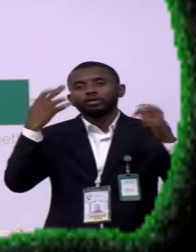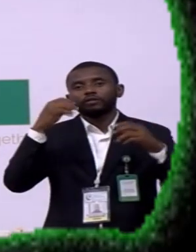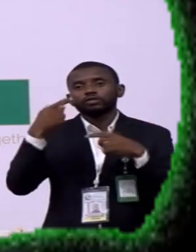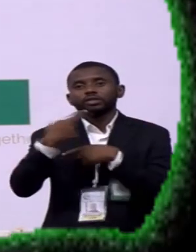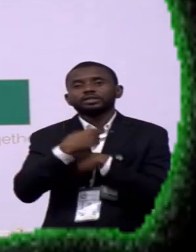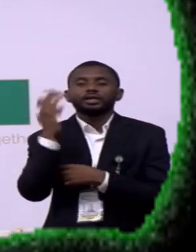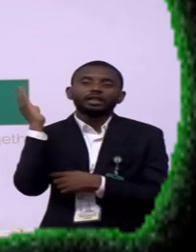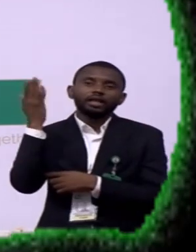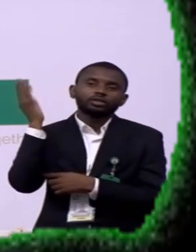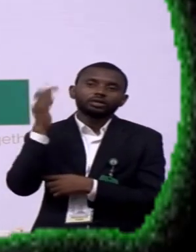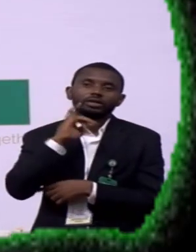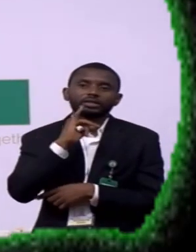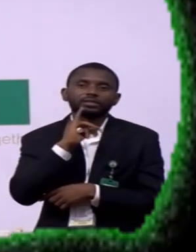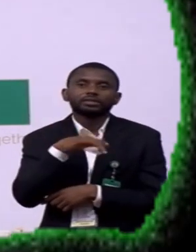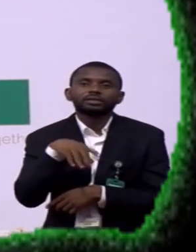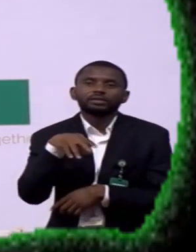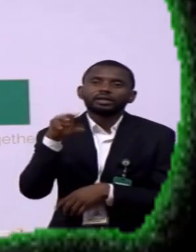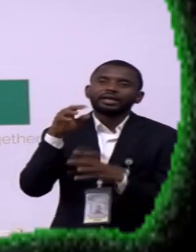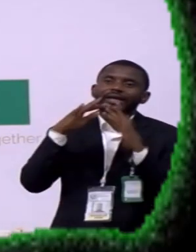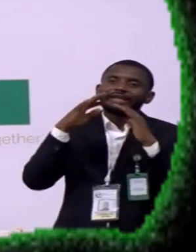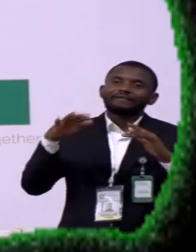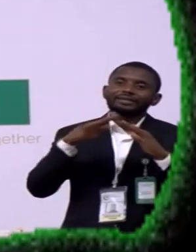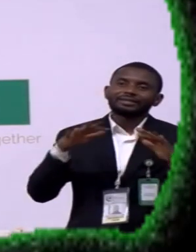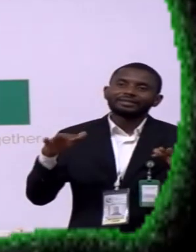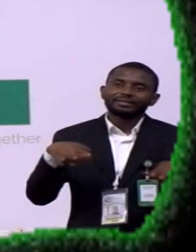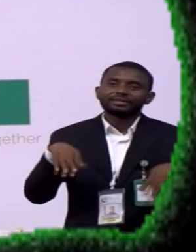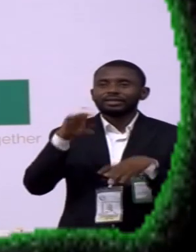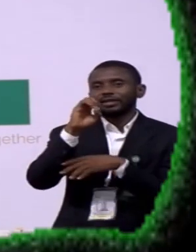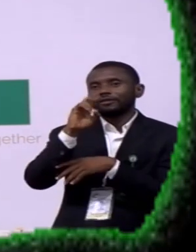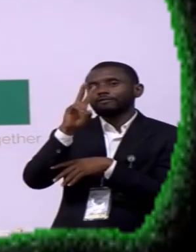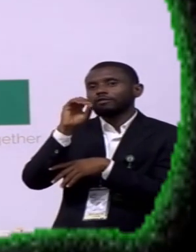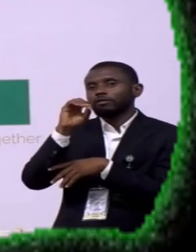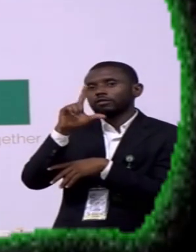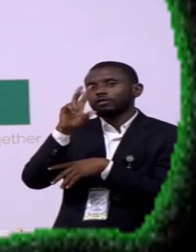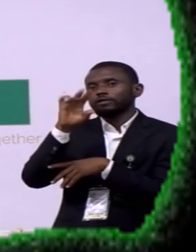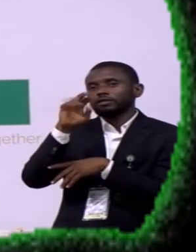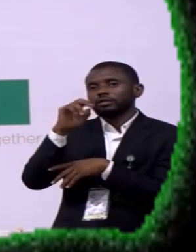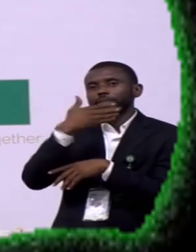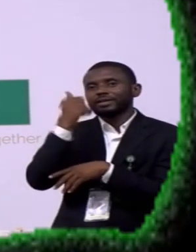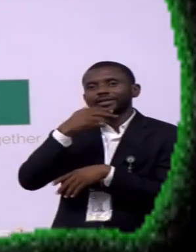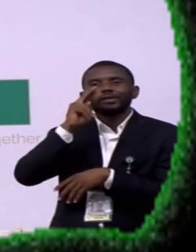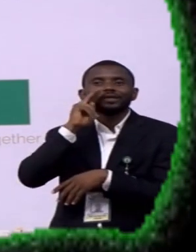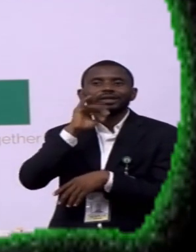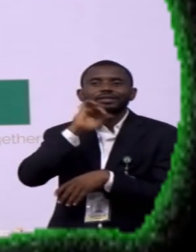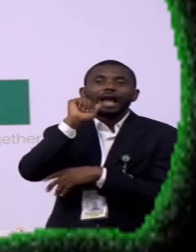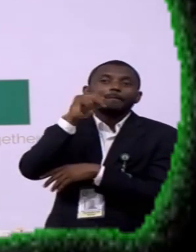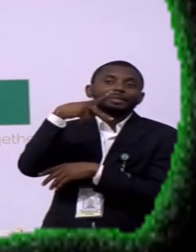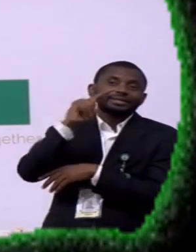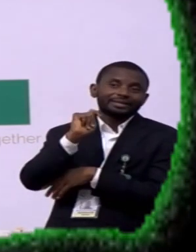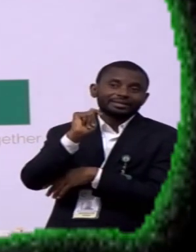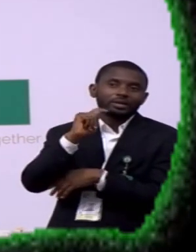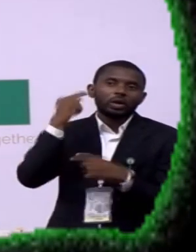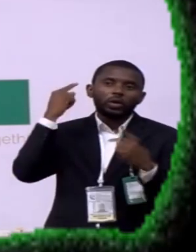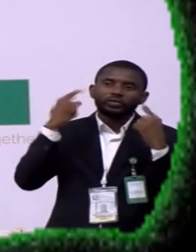lecture, diversity, evolving a better Nigeria, is apt, considering the